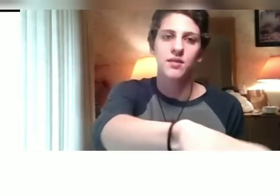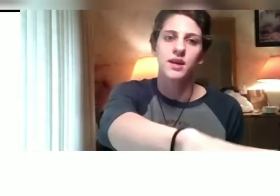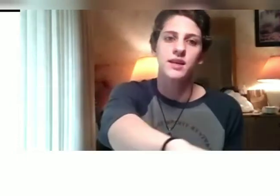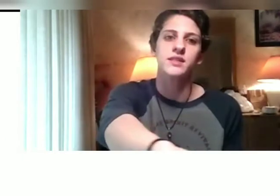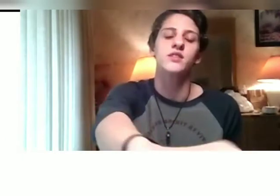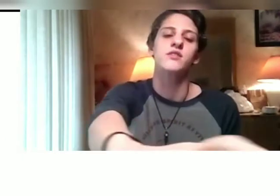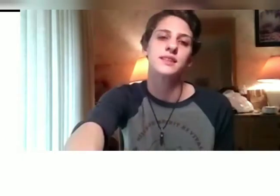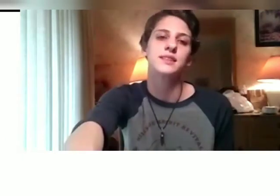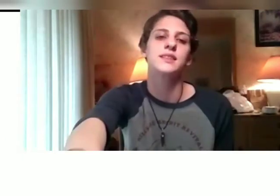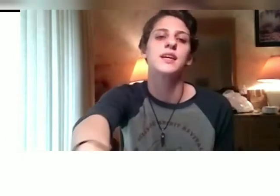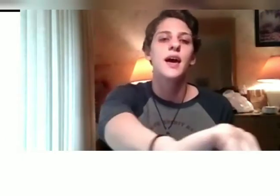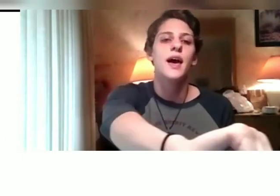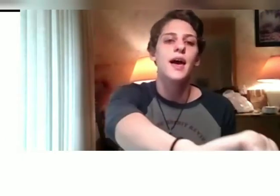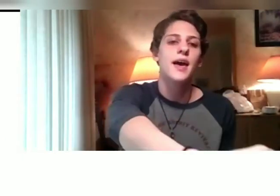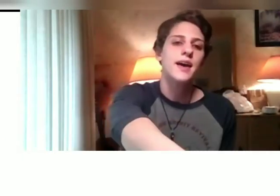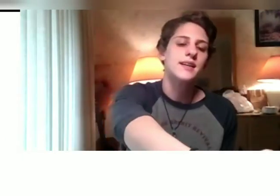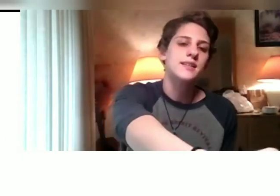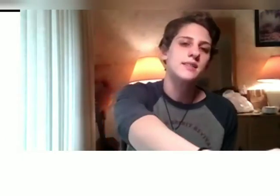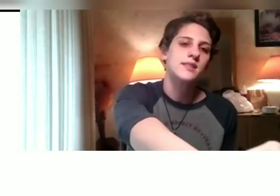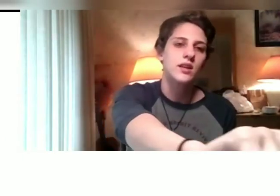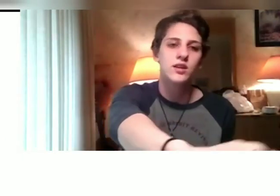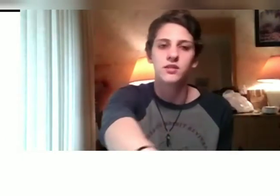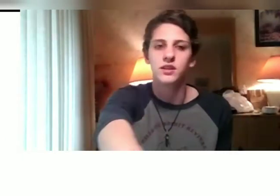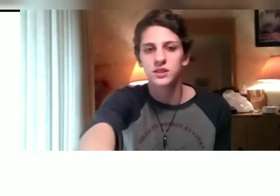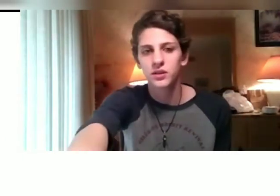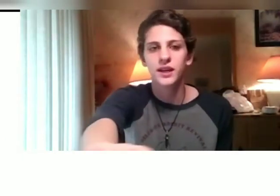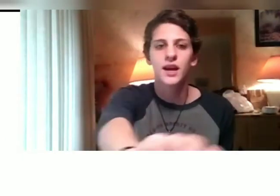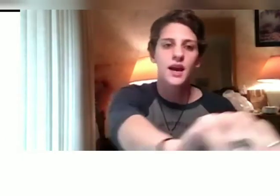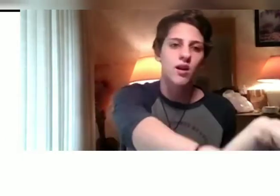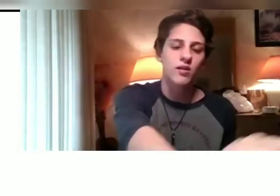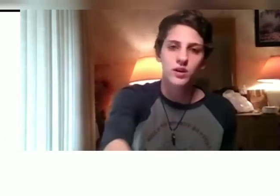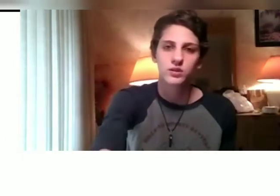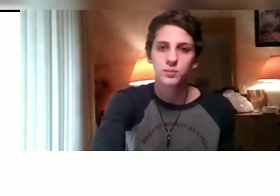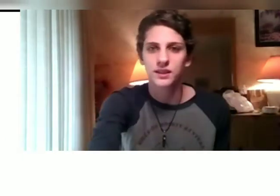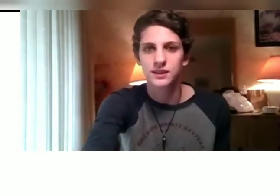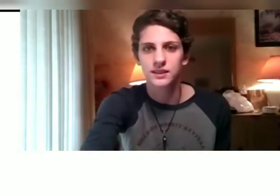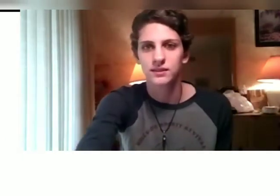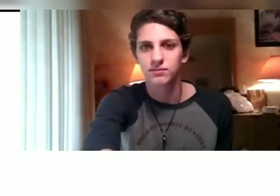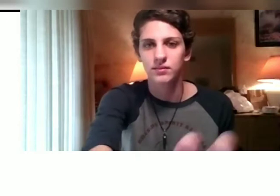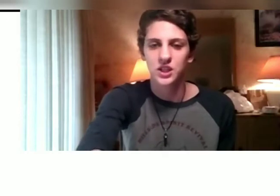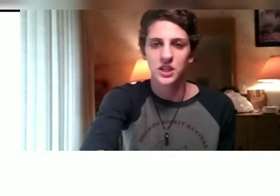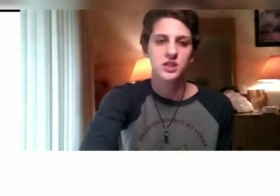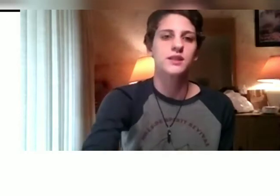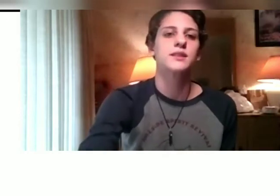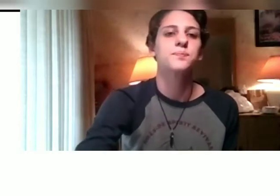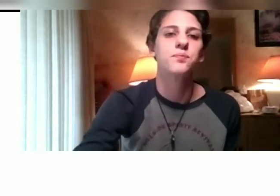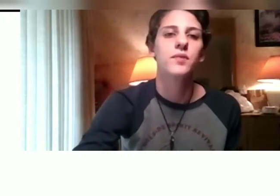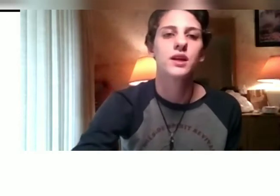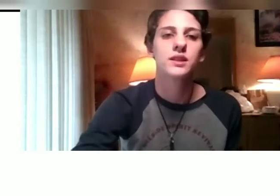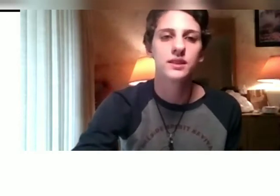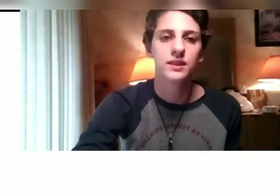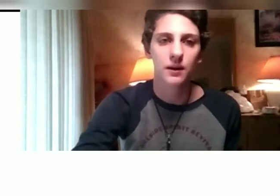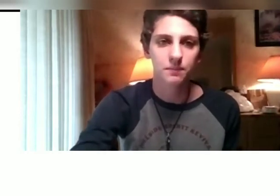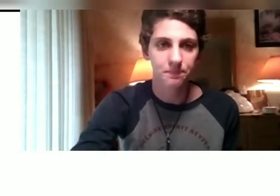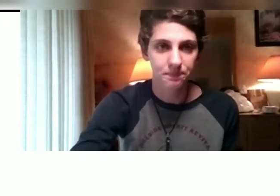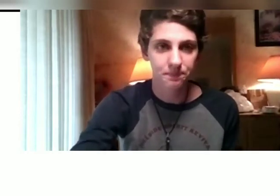down to his, hers, its, and loan and student, and all of those, because that changes things.